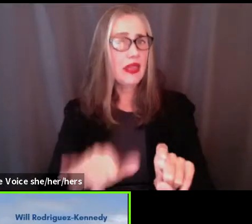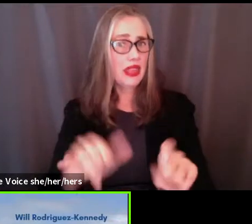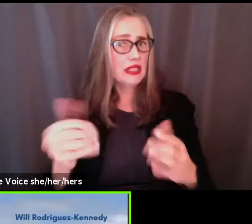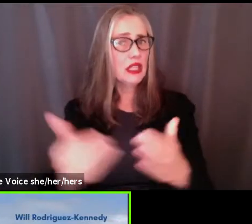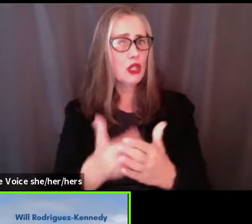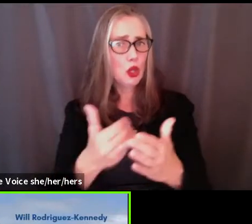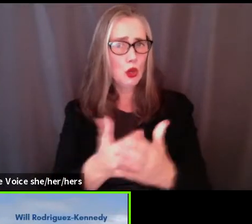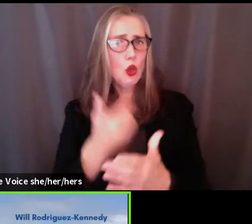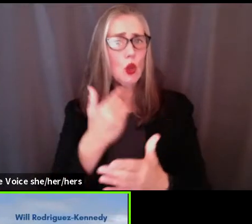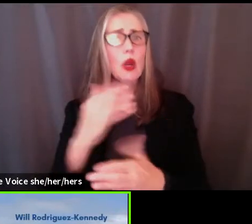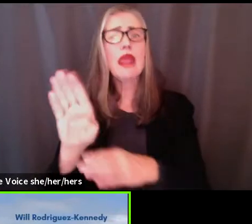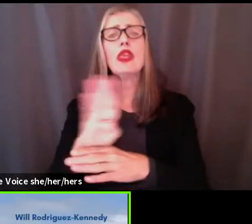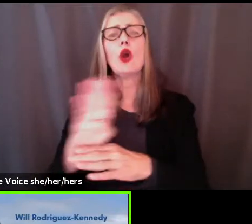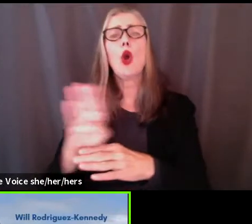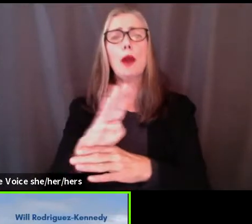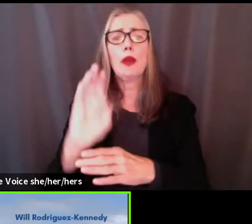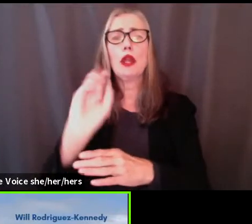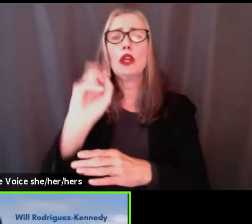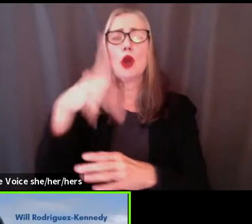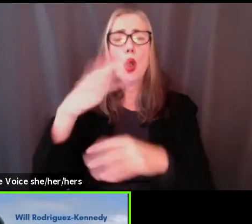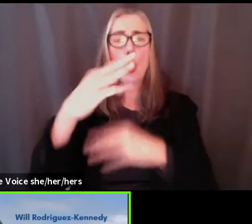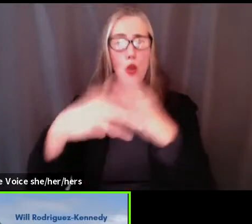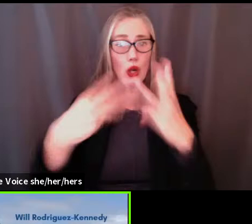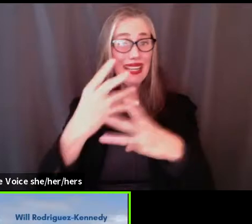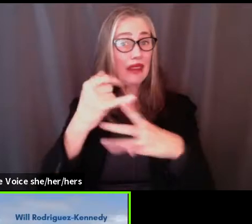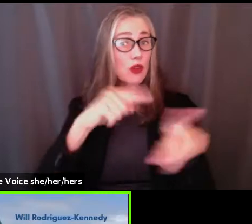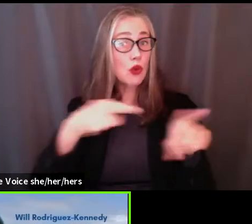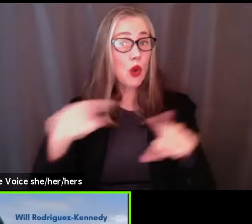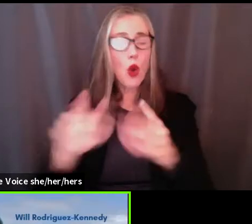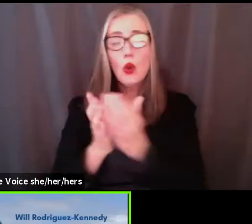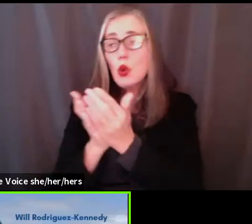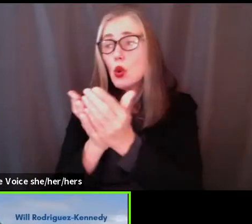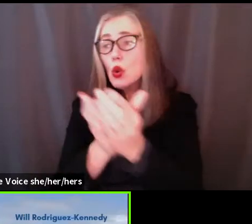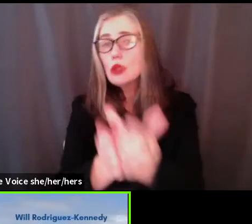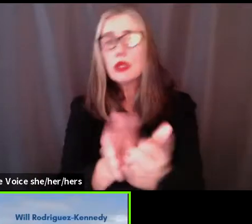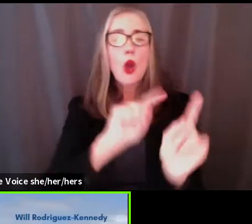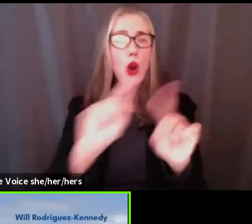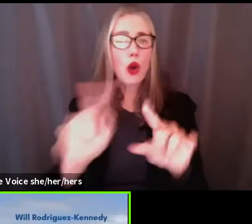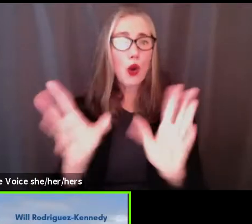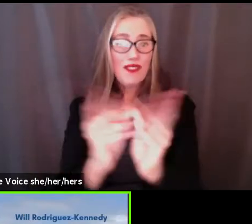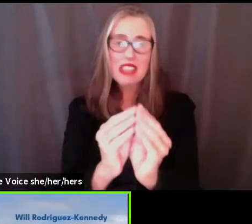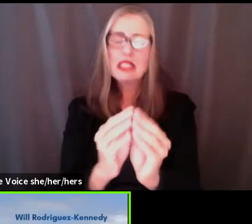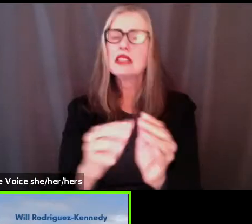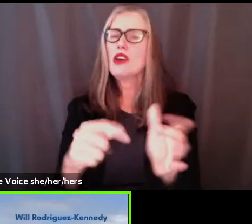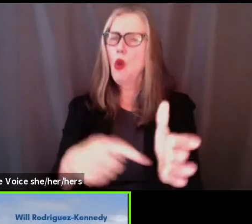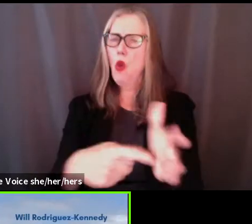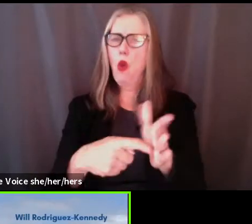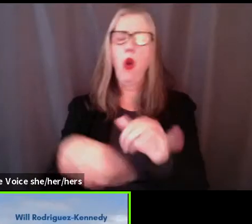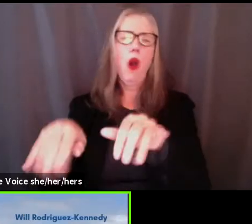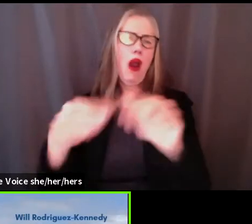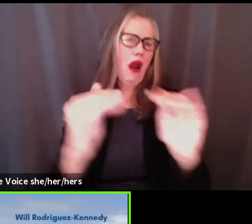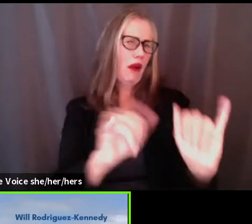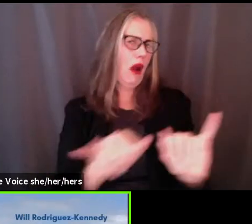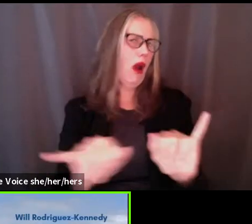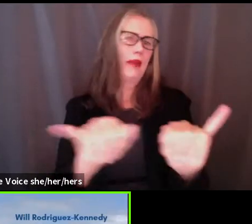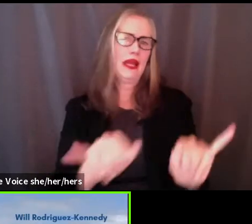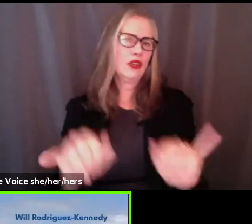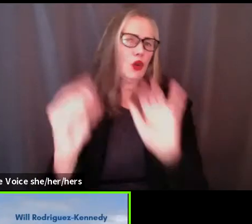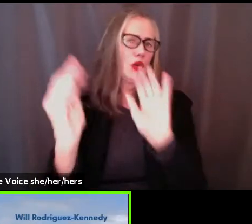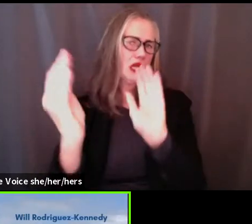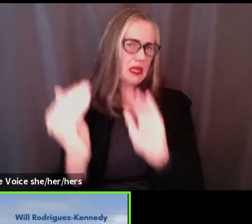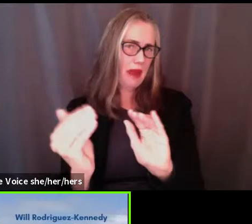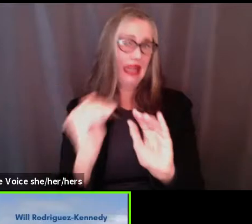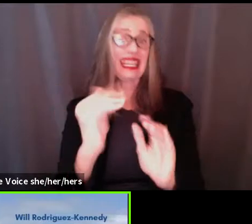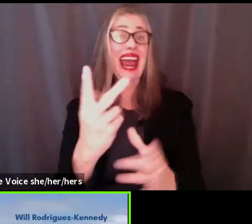example, in the corporate world, for example, if you're going on a cruise or you're going to a convention, it is very common to expect to not